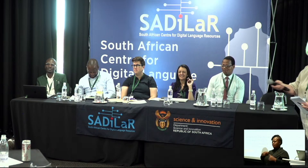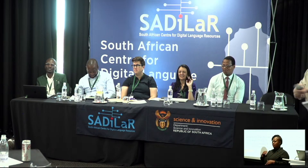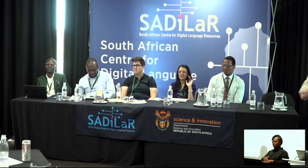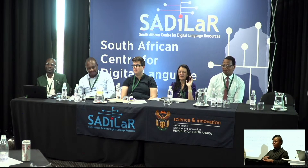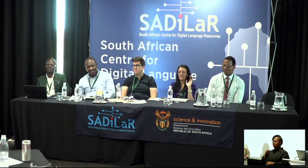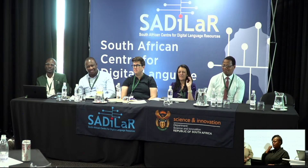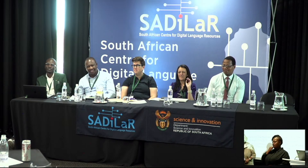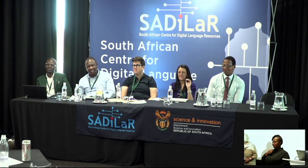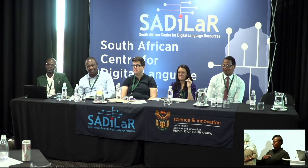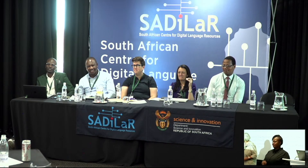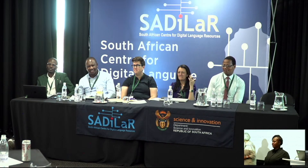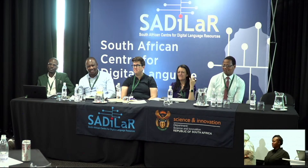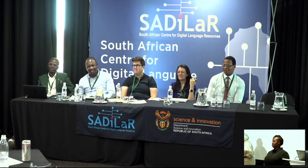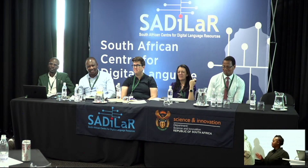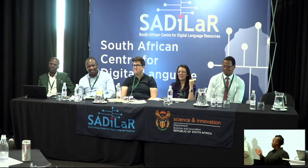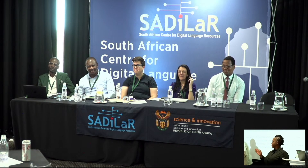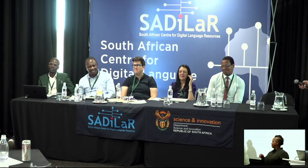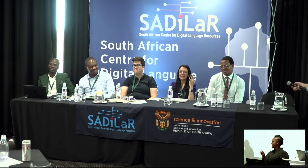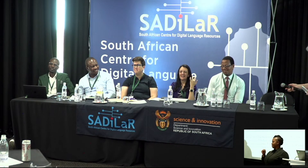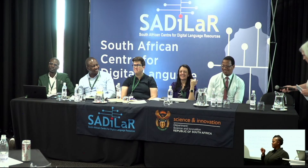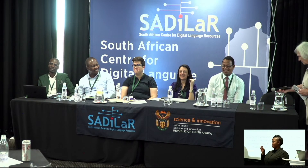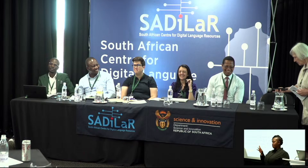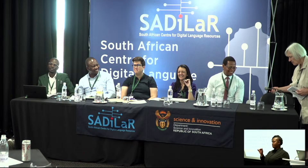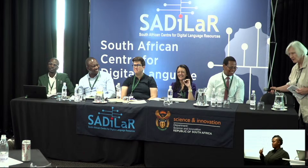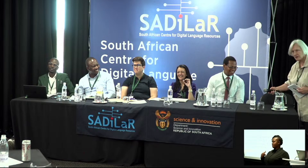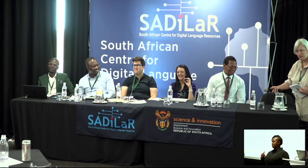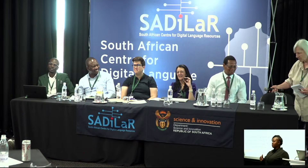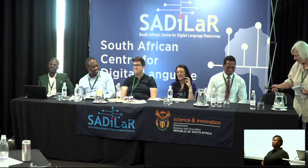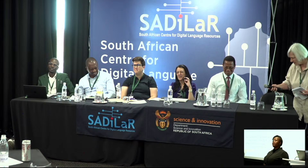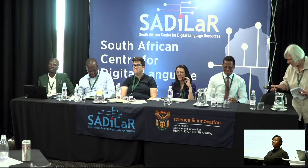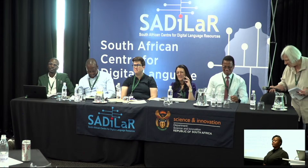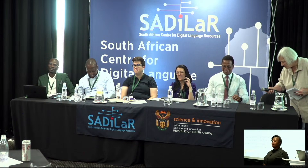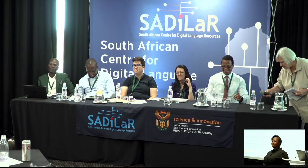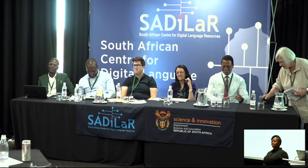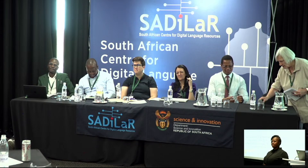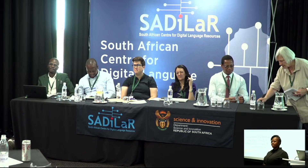dominating person. Karen Kelter, CSR, by the way, if you don't know by now.